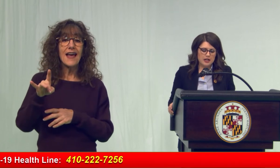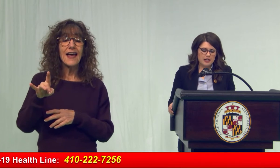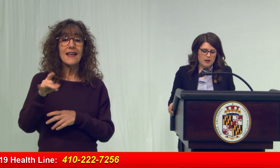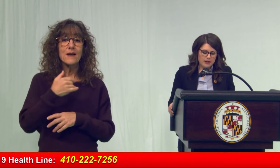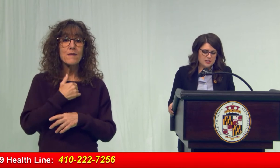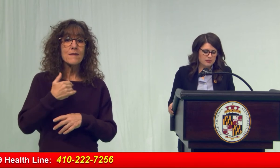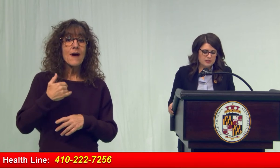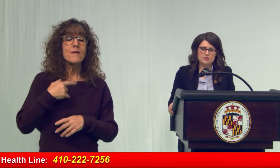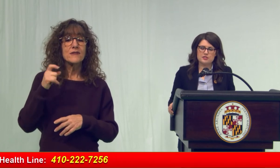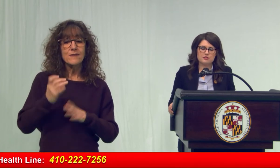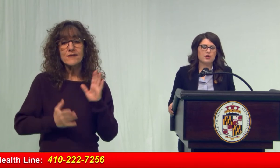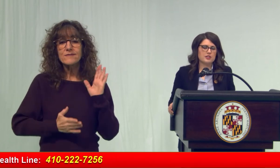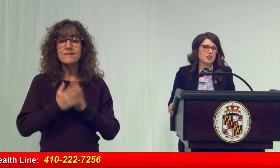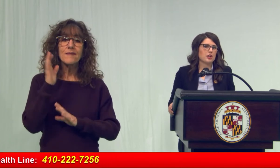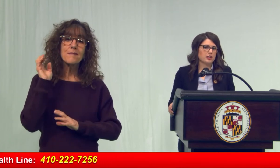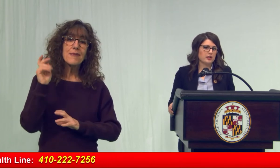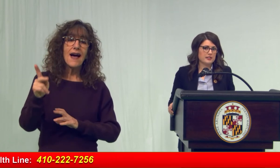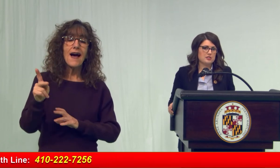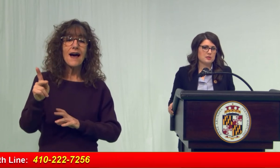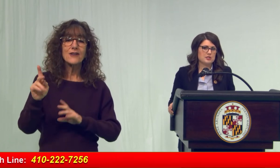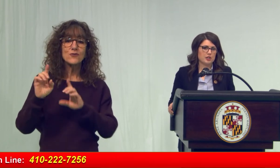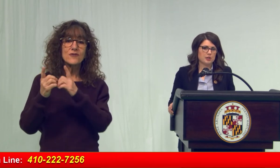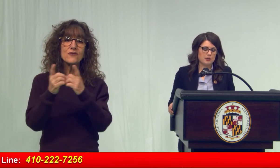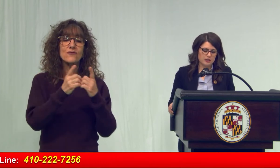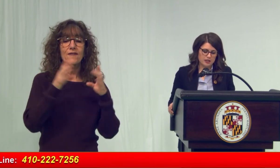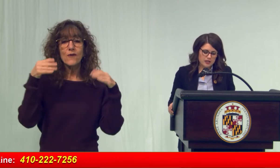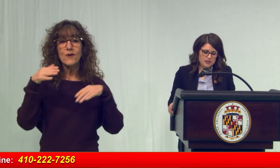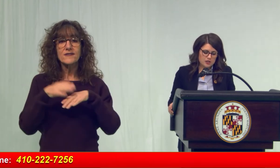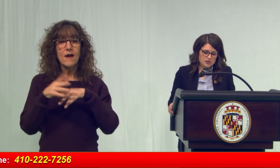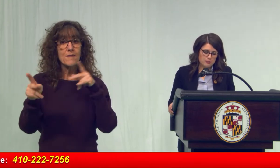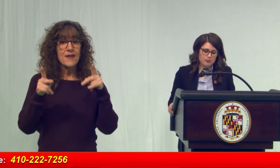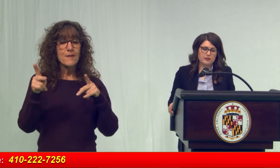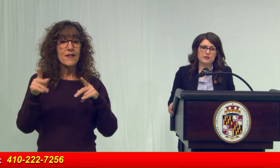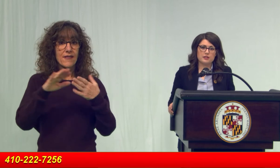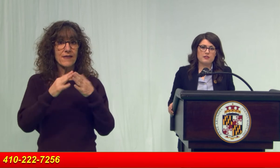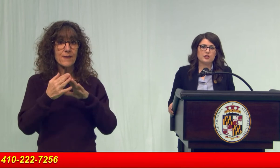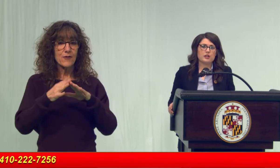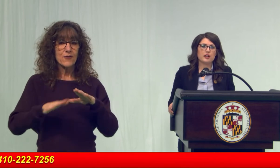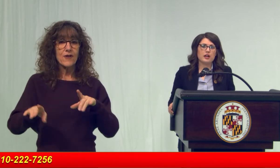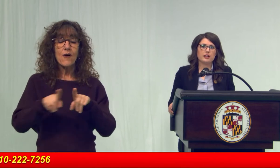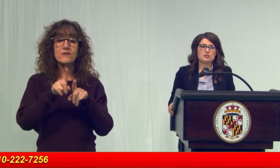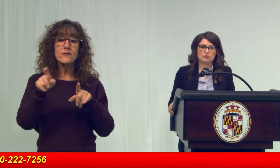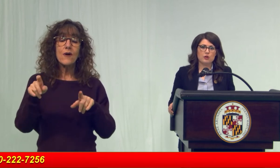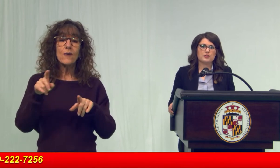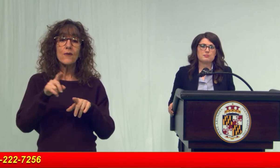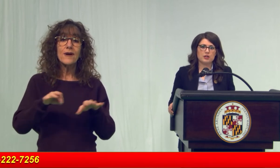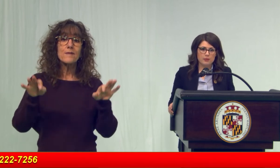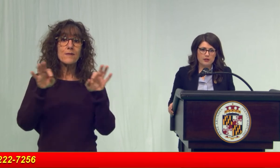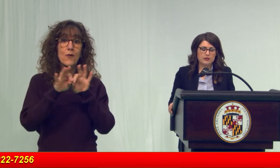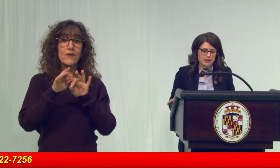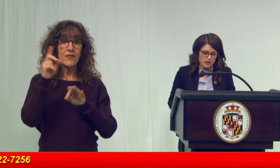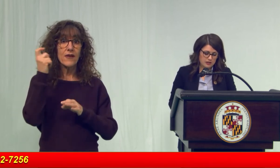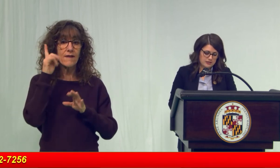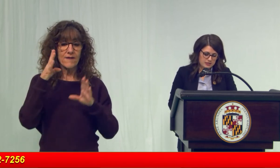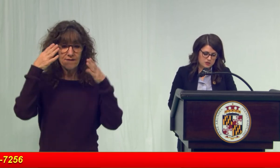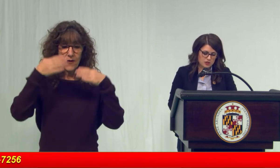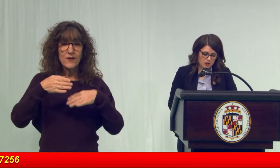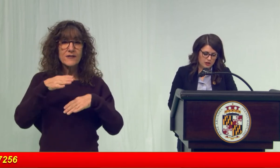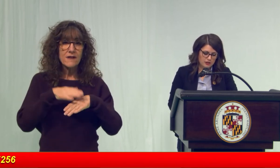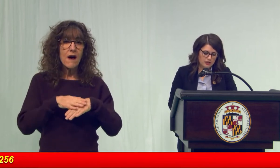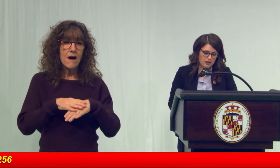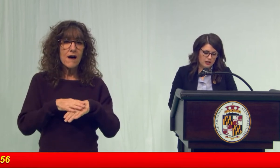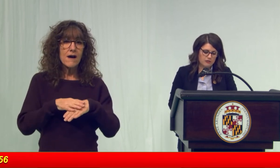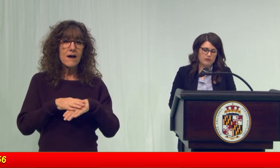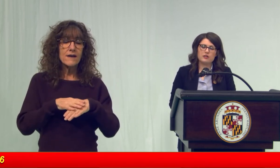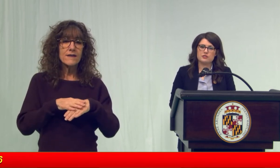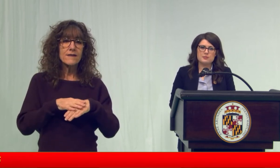legislature got back to our districts and focused on our constituents and our community. It's also important that the governor should focus primarily and essentially